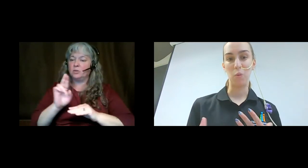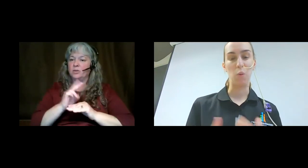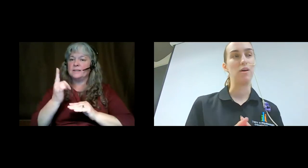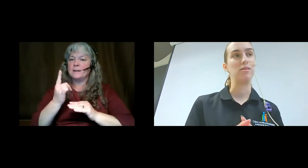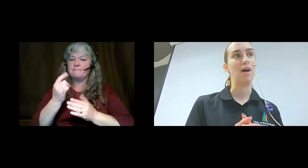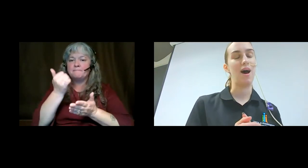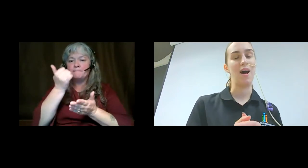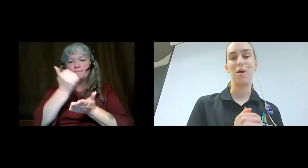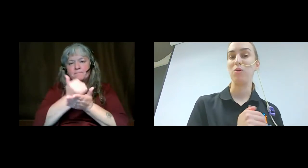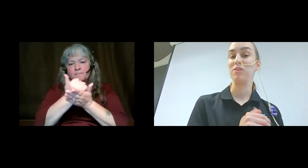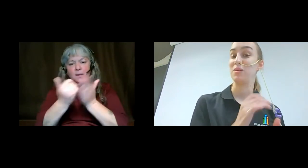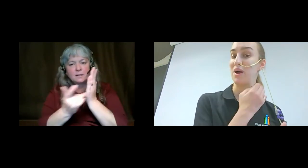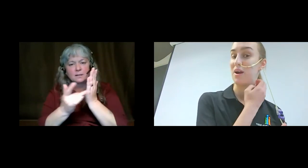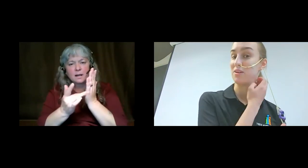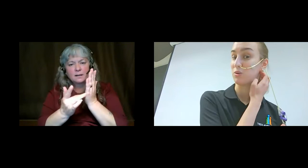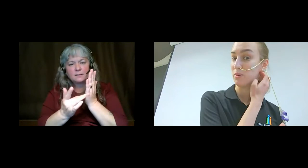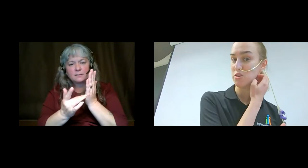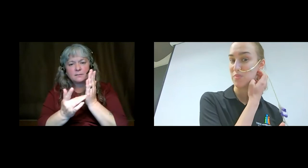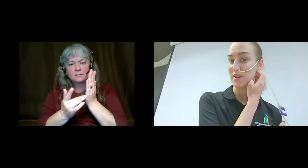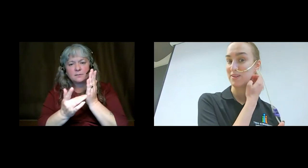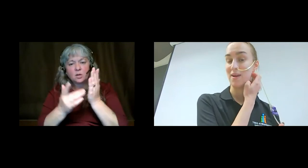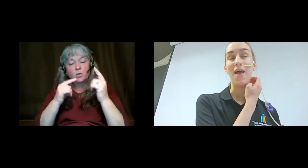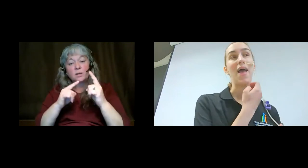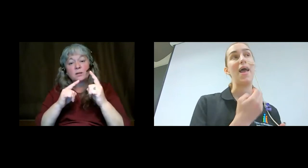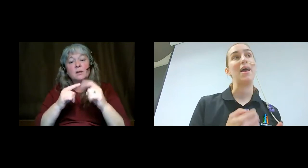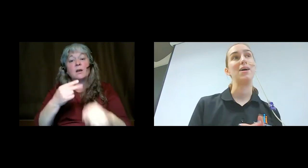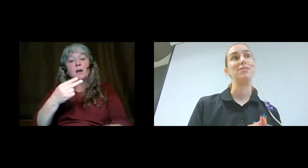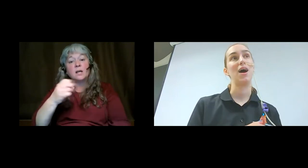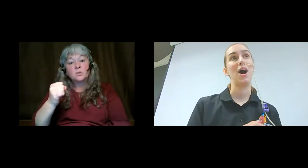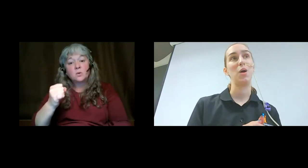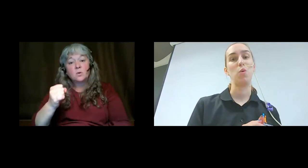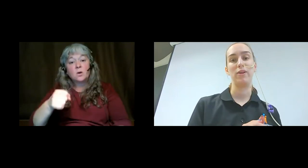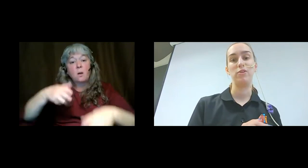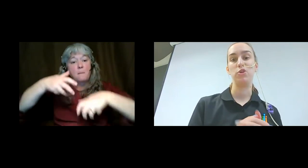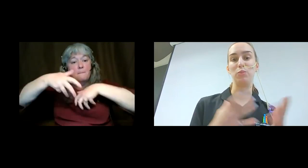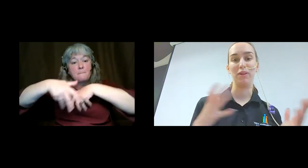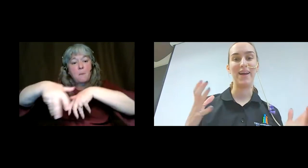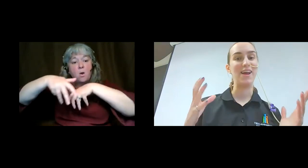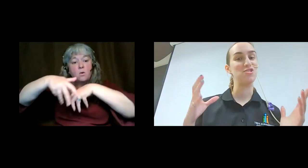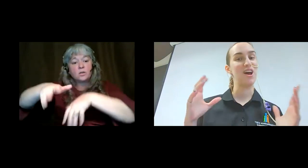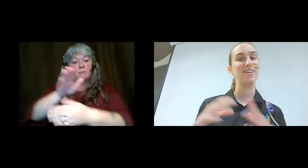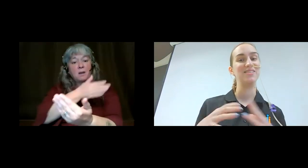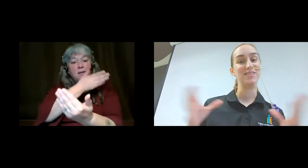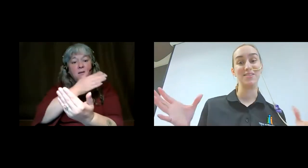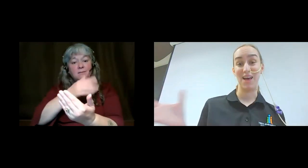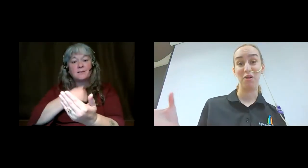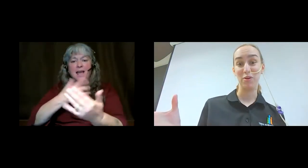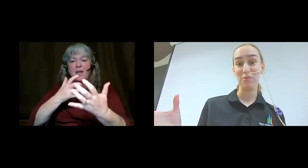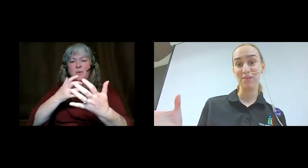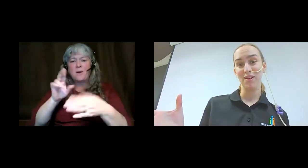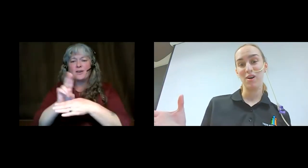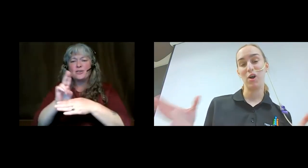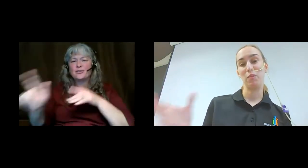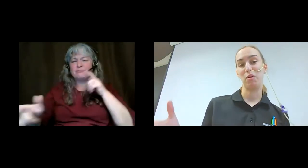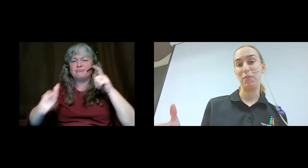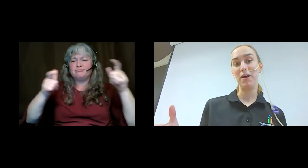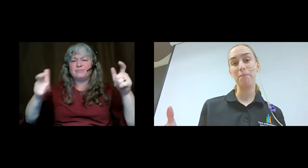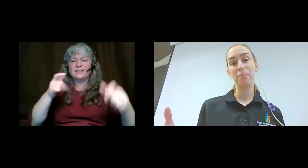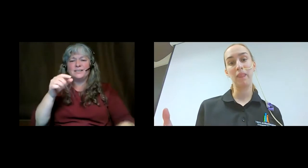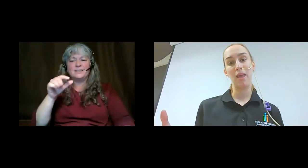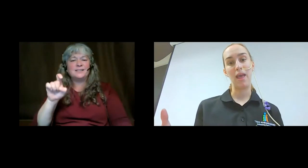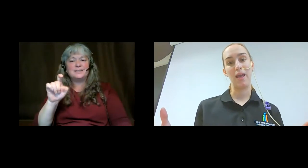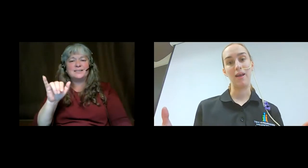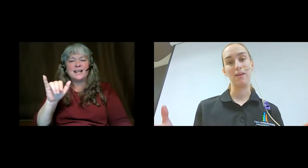play was I was in my high school marching band, and I wanted to play a giant xylophone called a